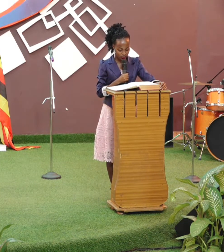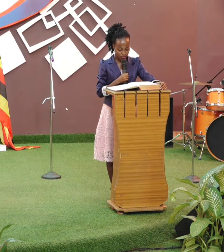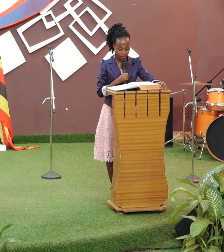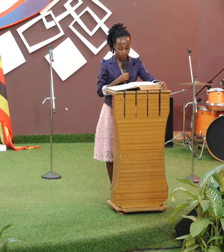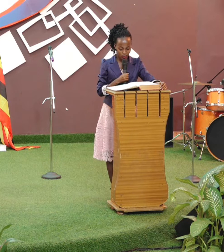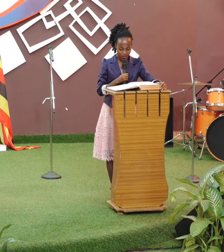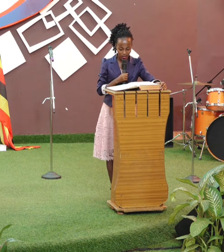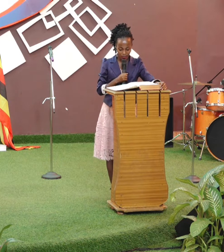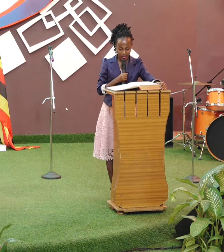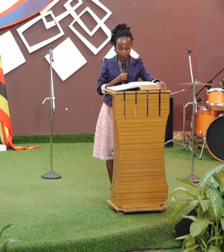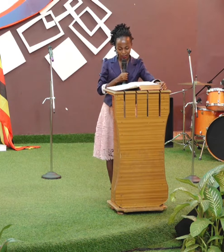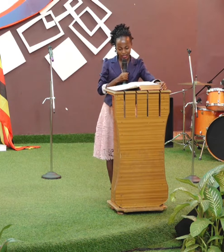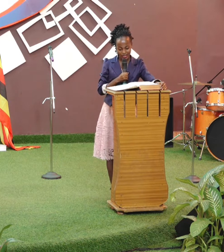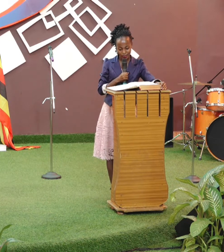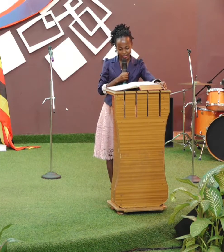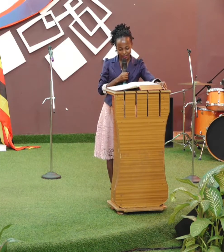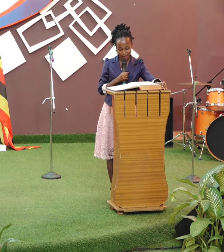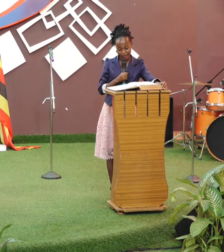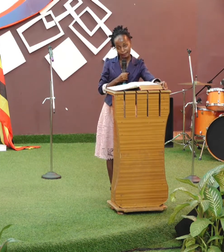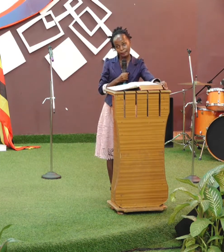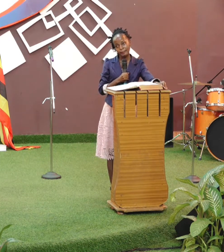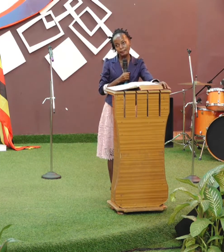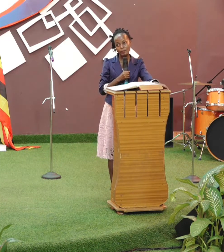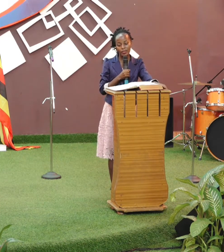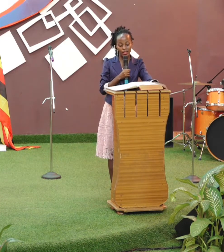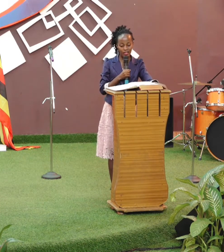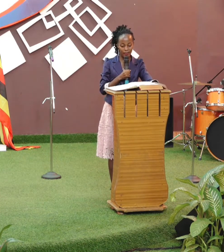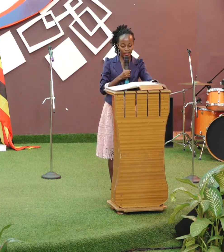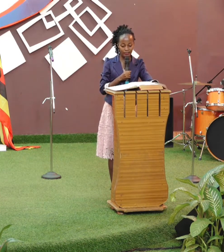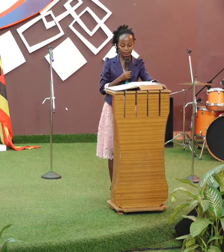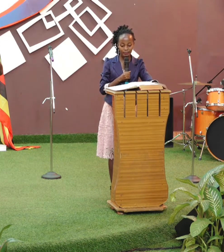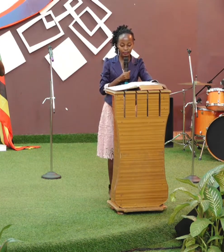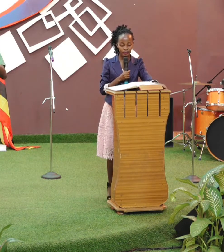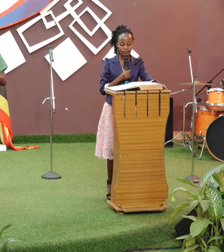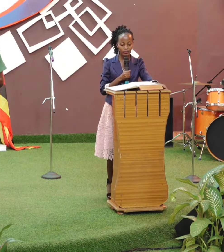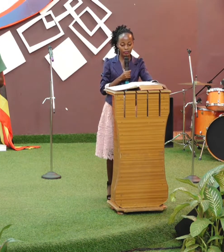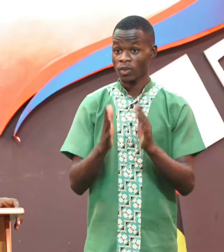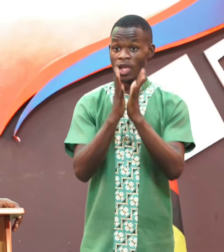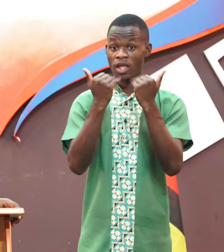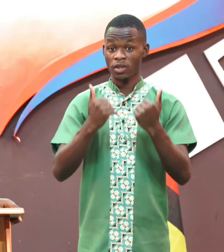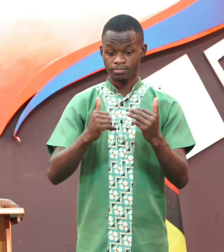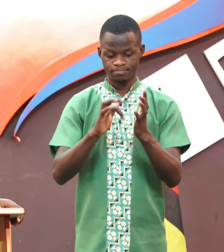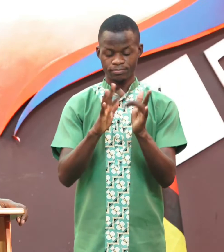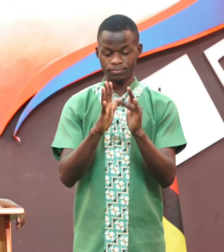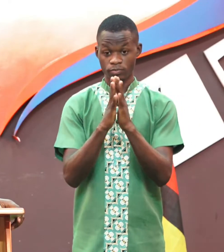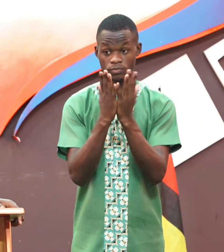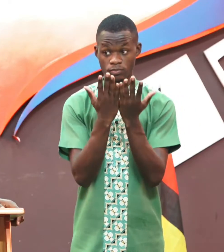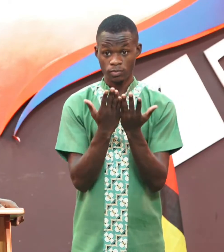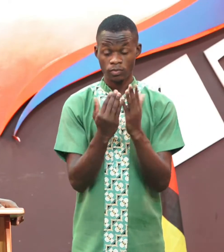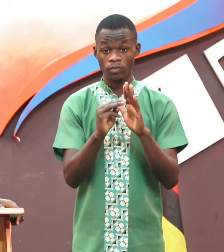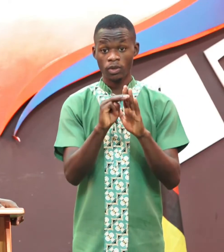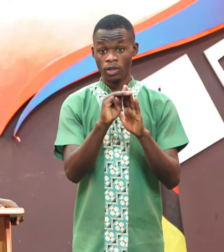eky'obutuukirivu kisigibwa mu mirembe eri abo abaleeta emirembe. Haleluya. Amen. Tugende mu Matayo esura ya